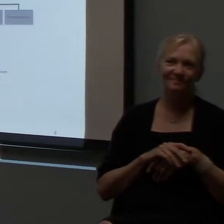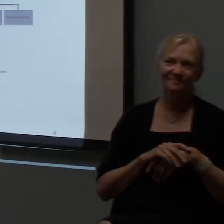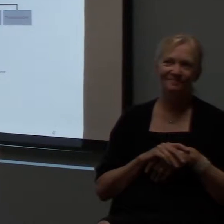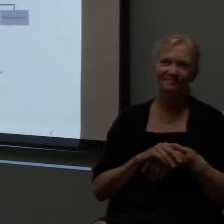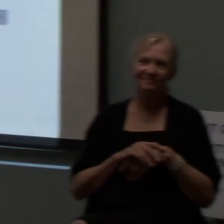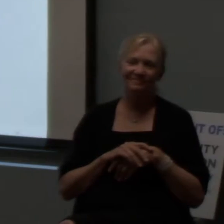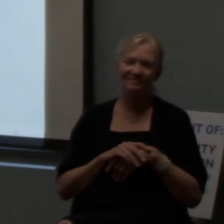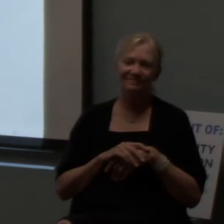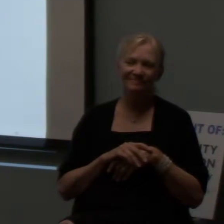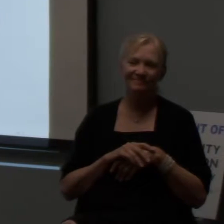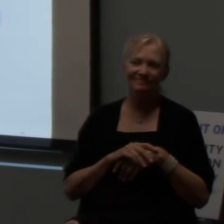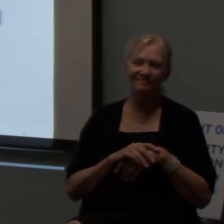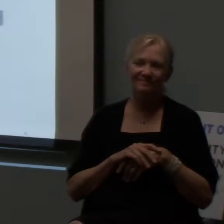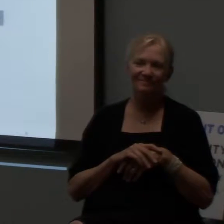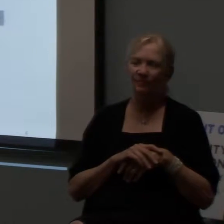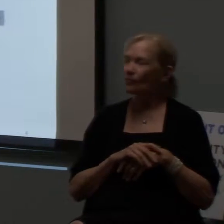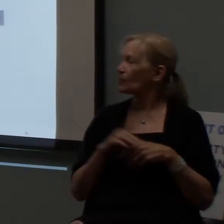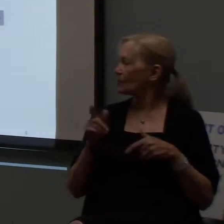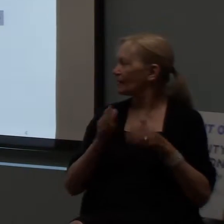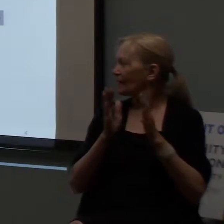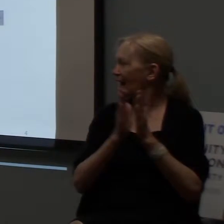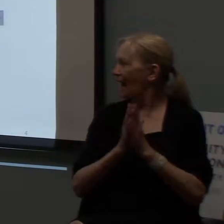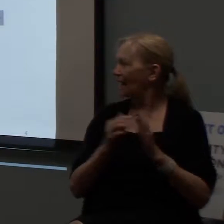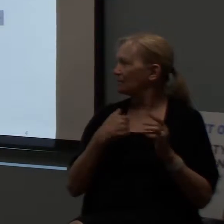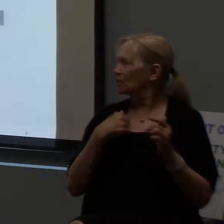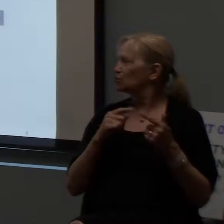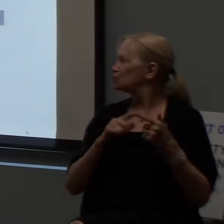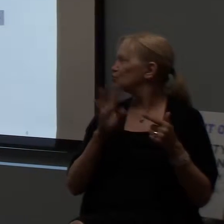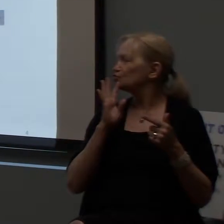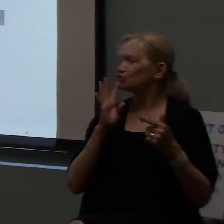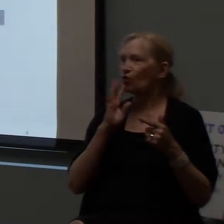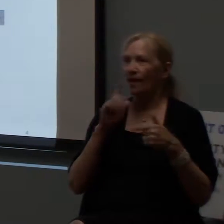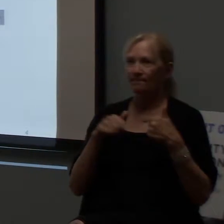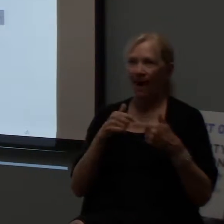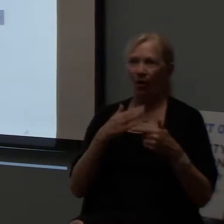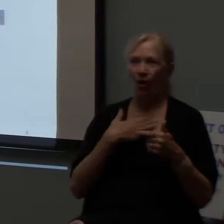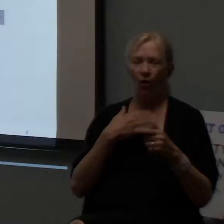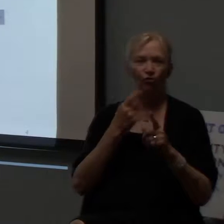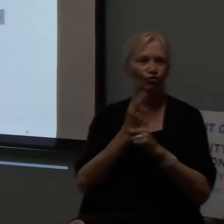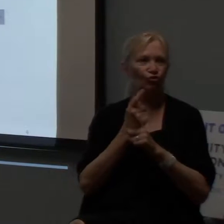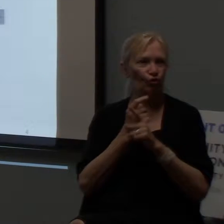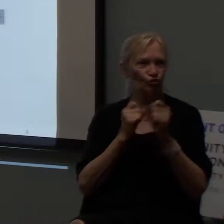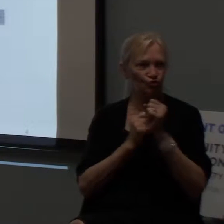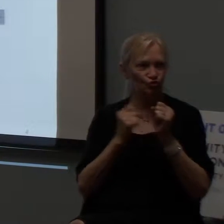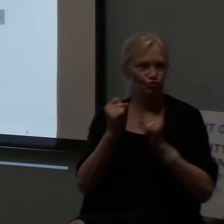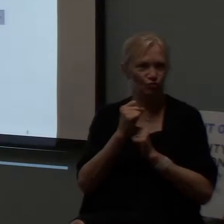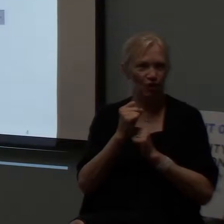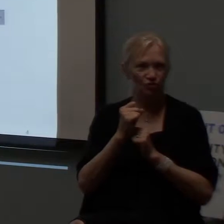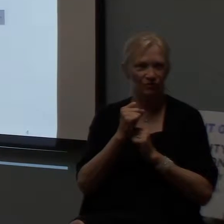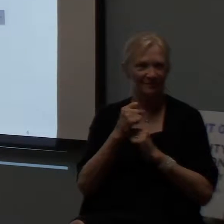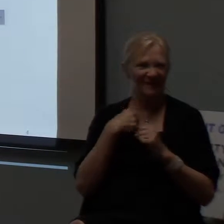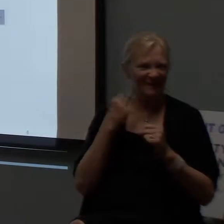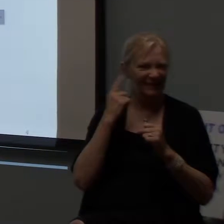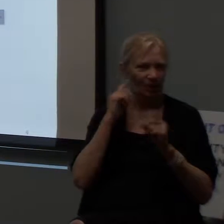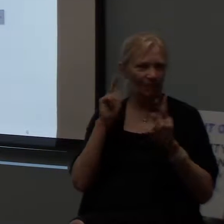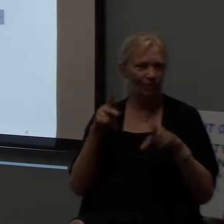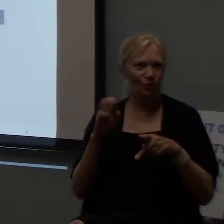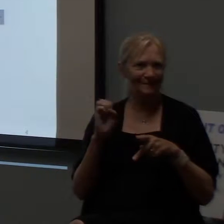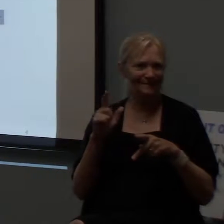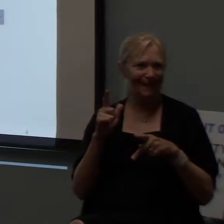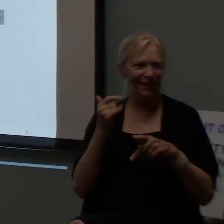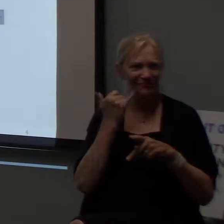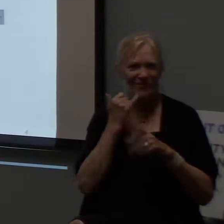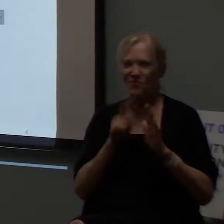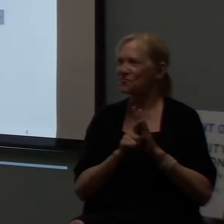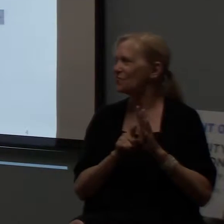So the league asked me to talk about our current structure in the county. So this is a organizational chart.